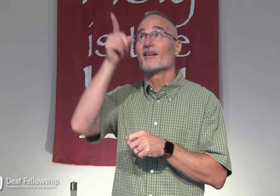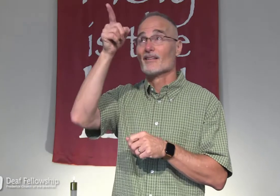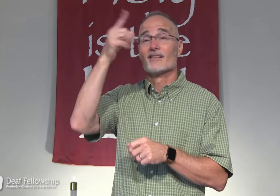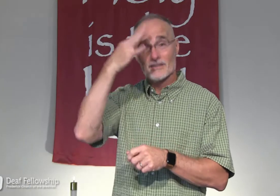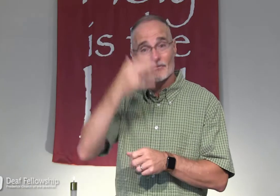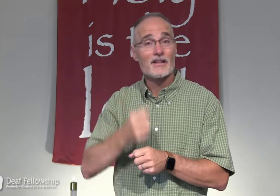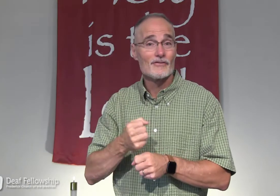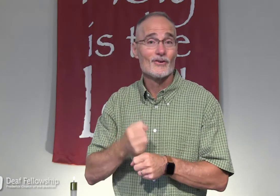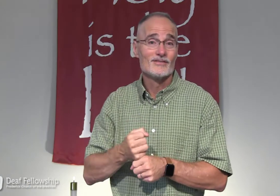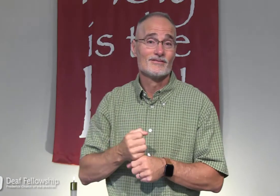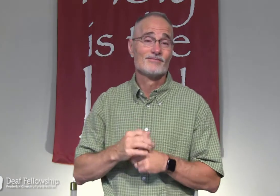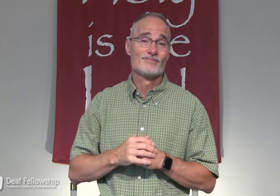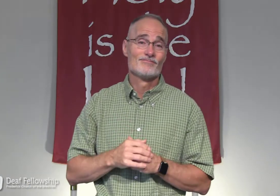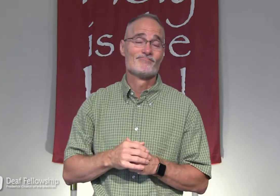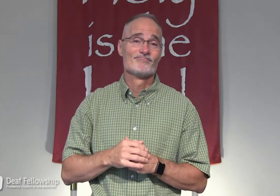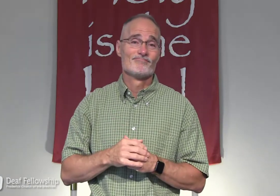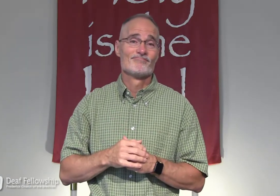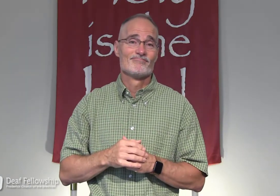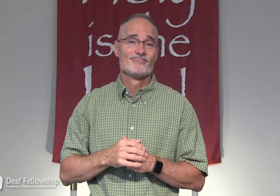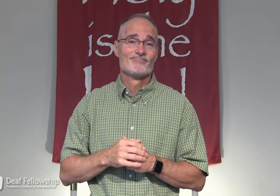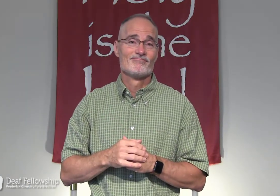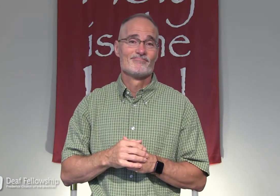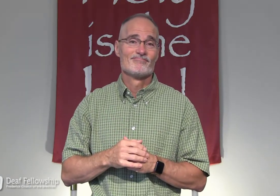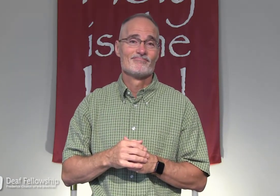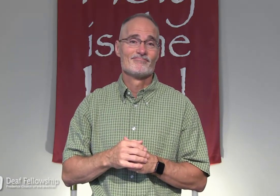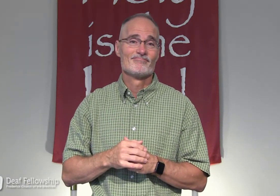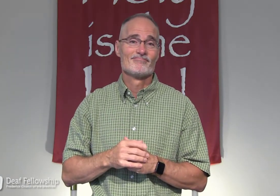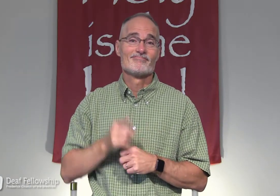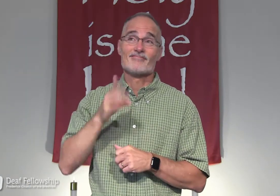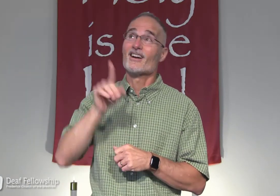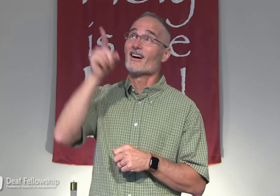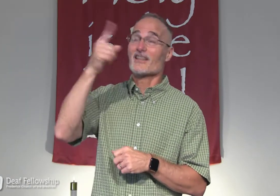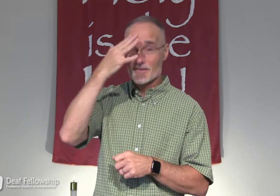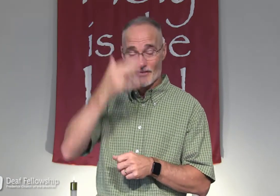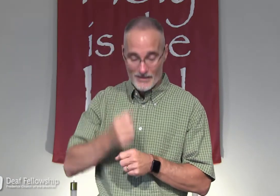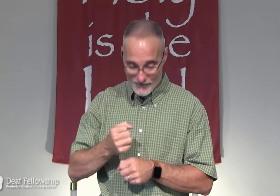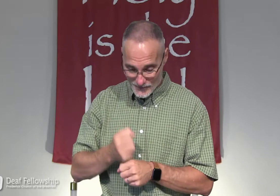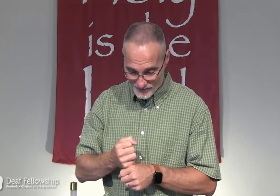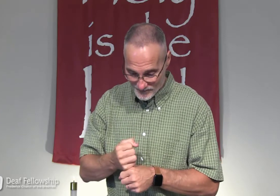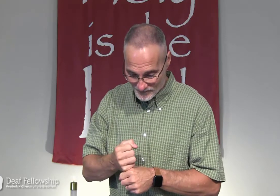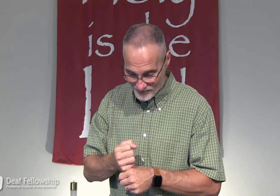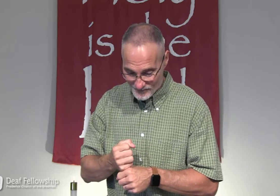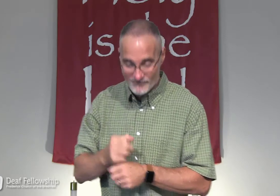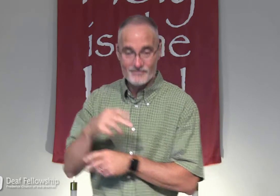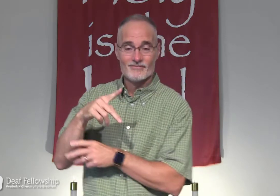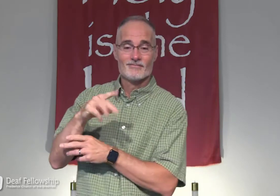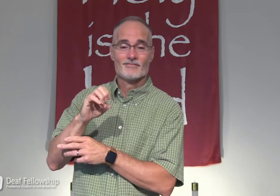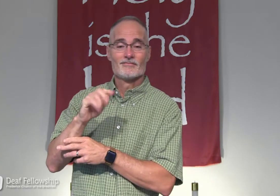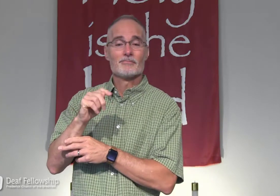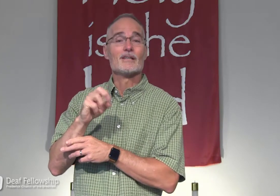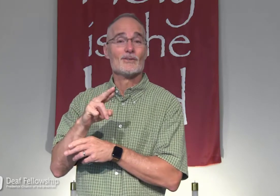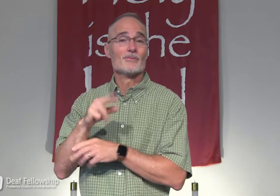But also remember, God is faithful. God is faithful.